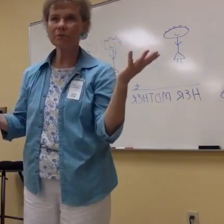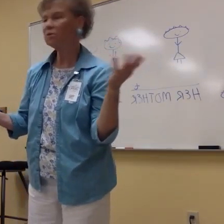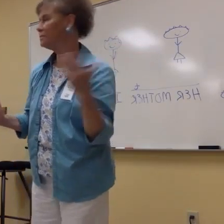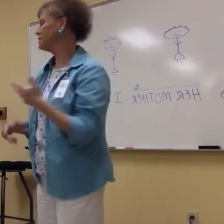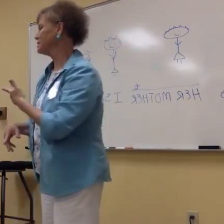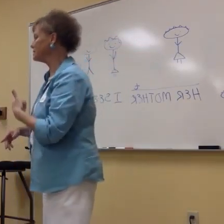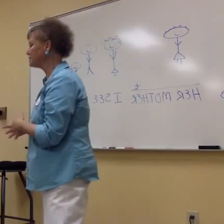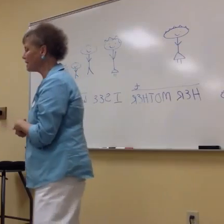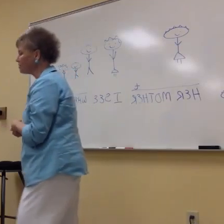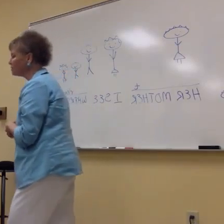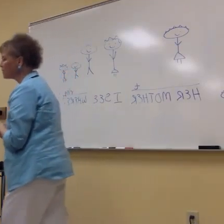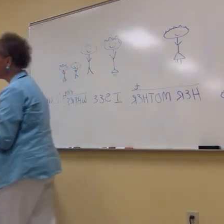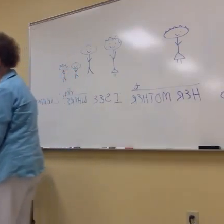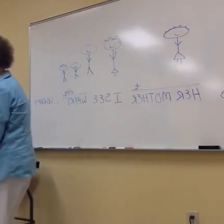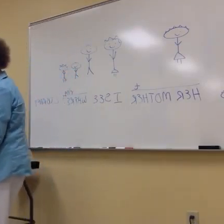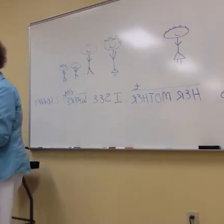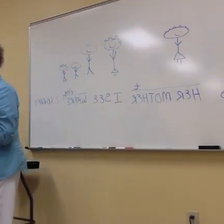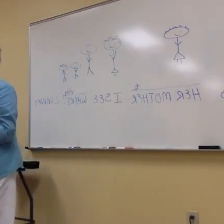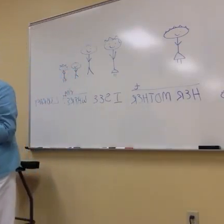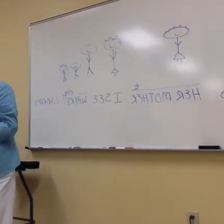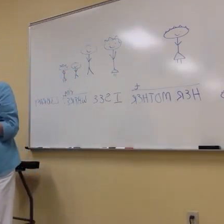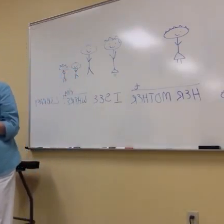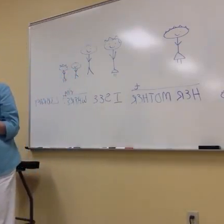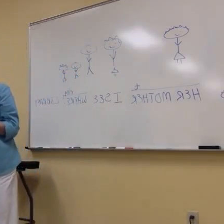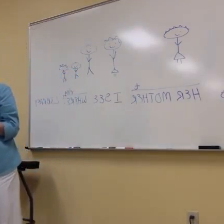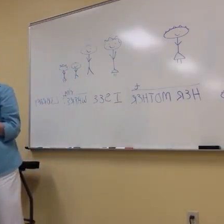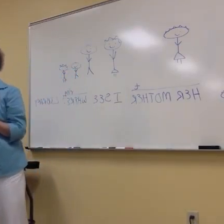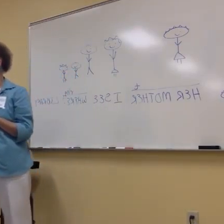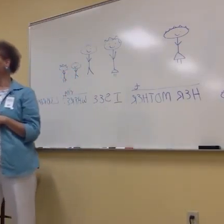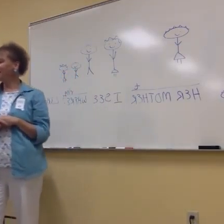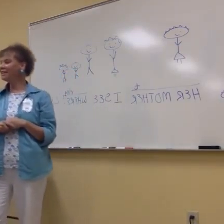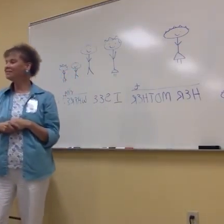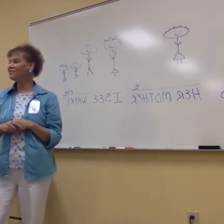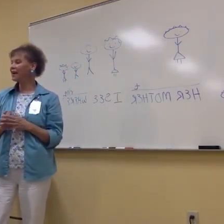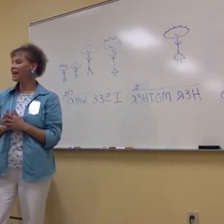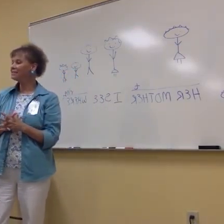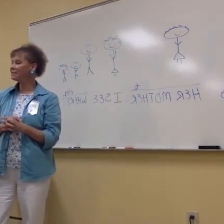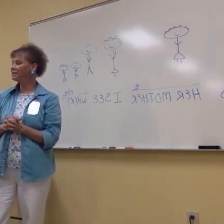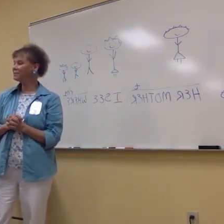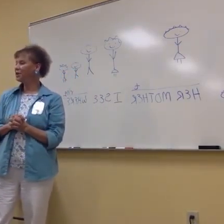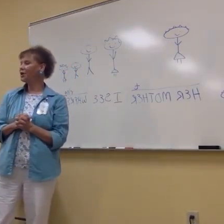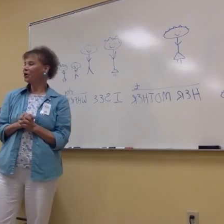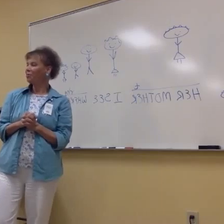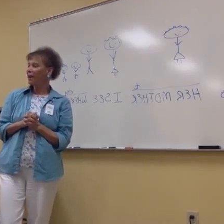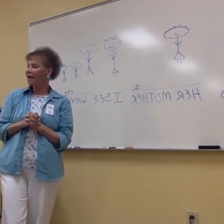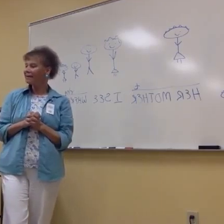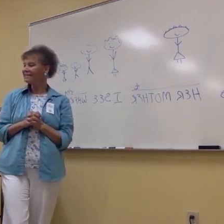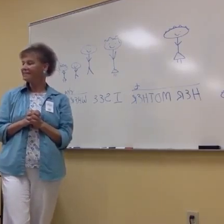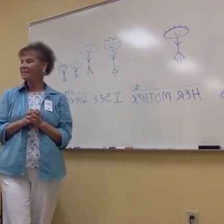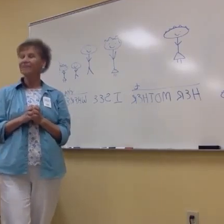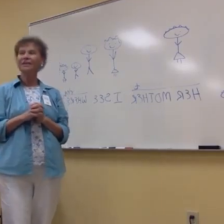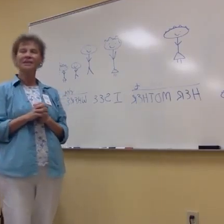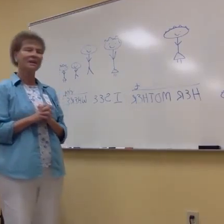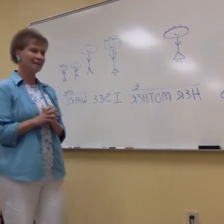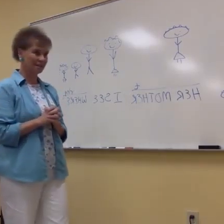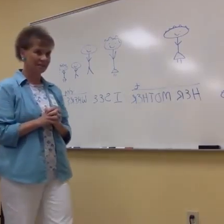Her is the possessive. Her what? Her friend. Again, after a